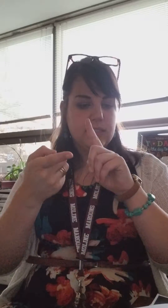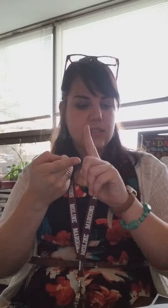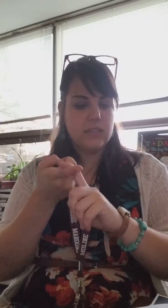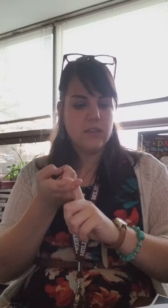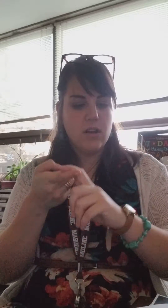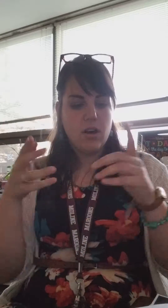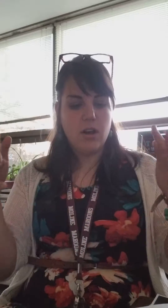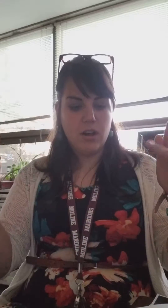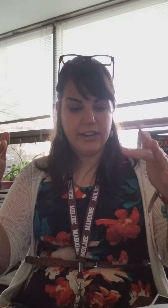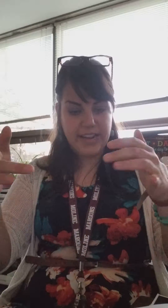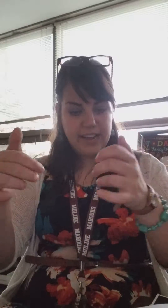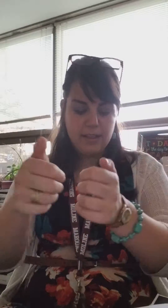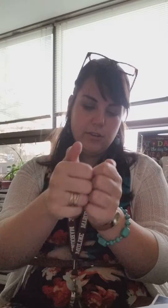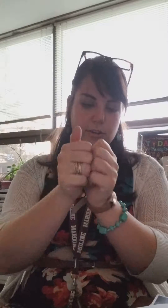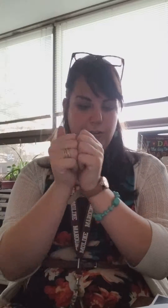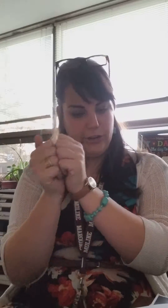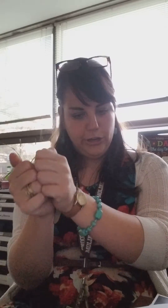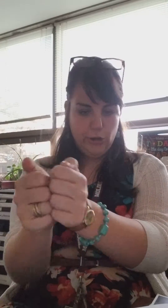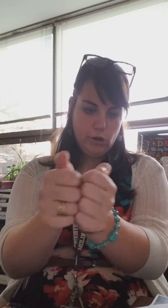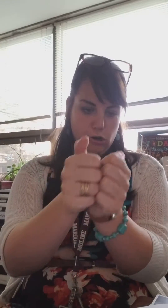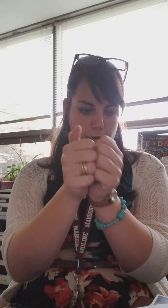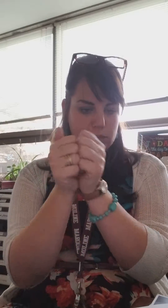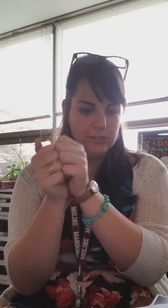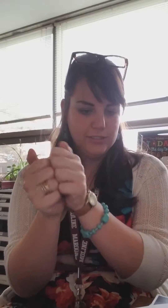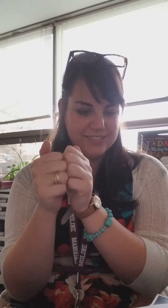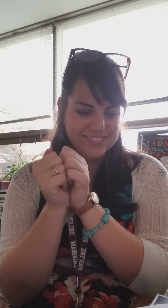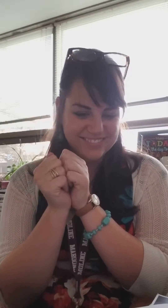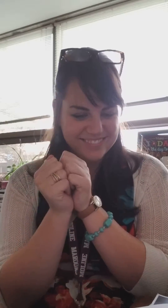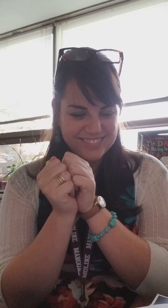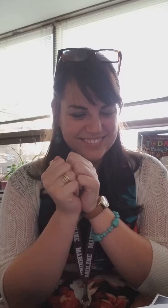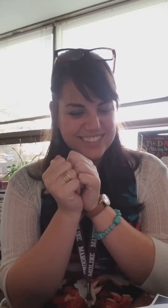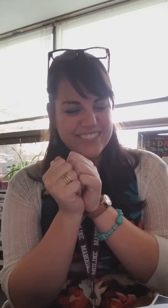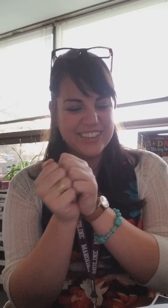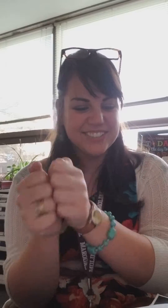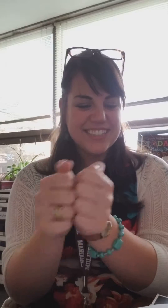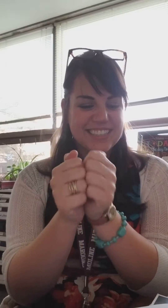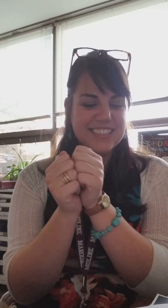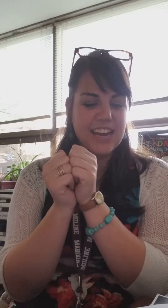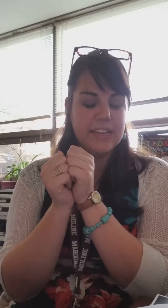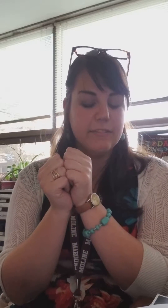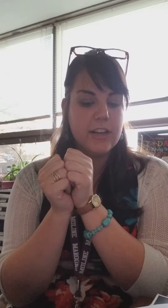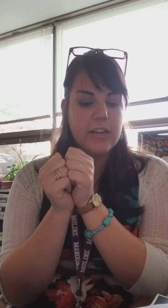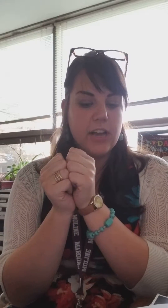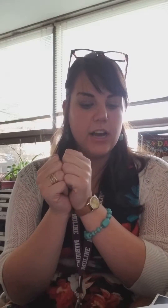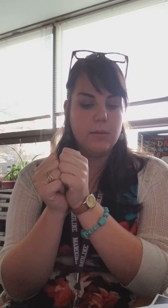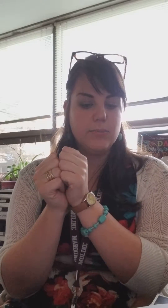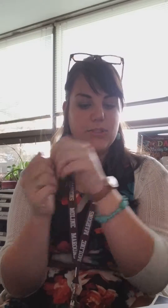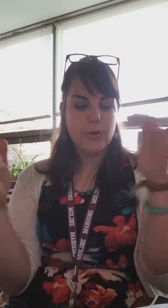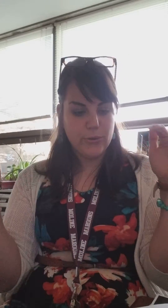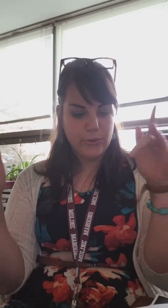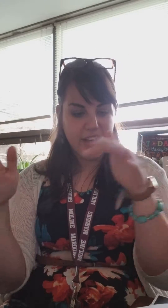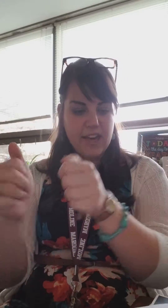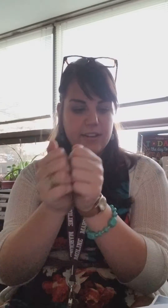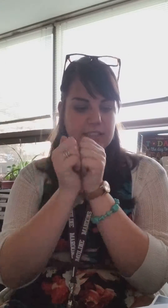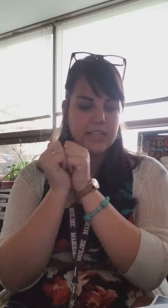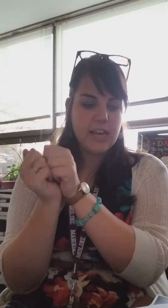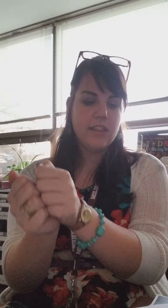Friends all gather near. Don't sing it high enough. So gather